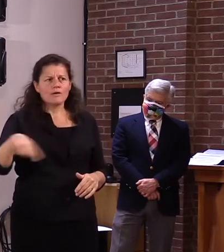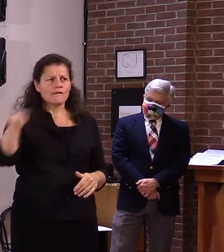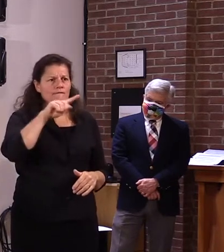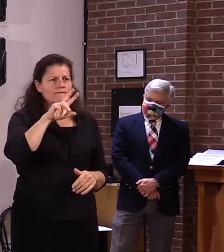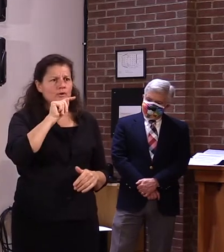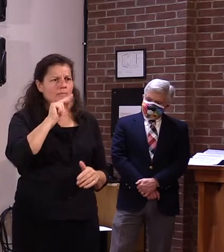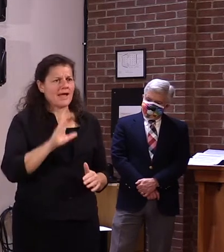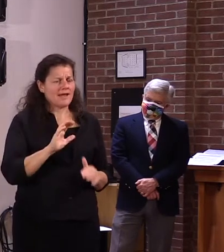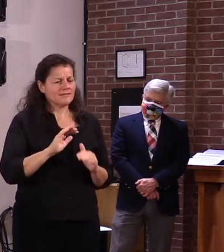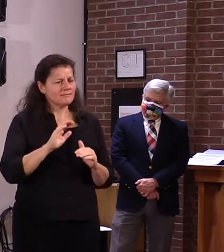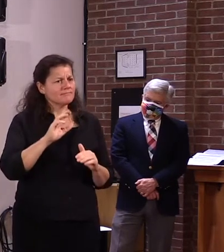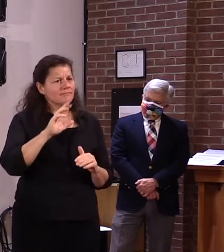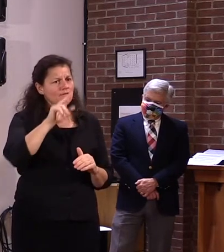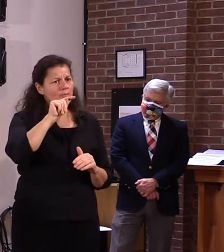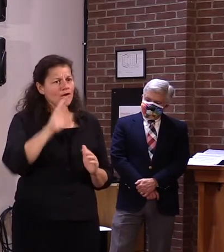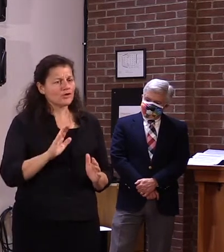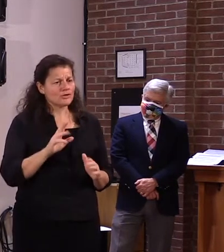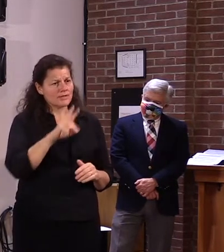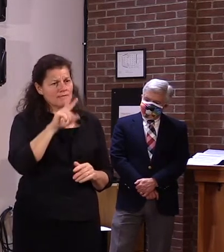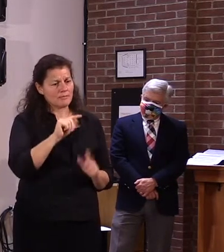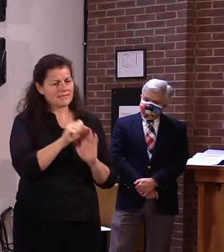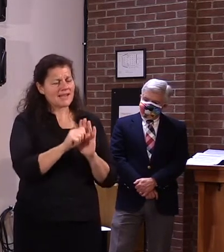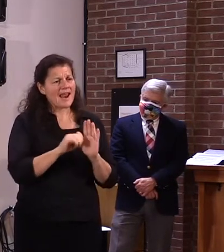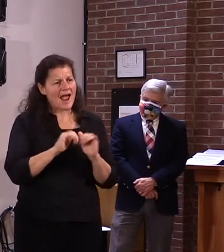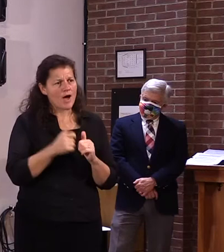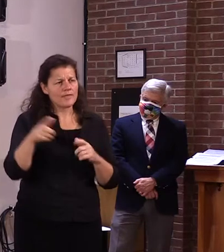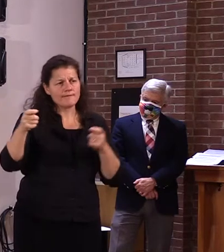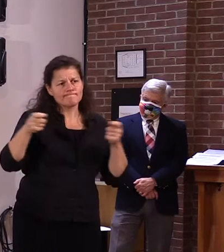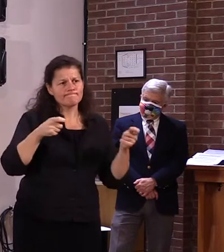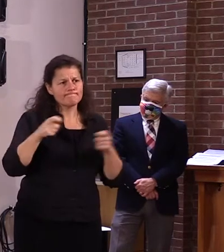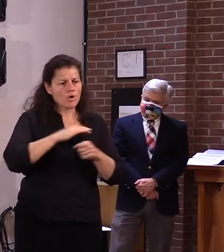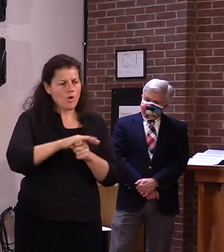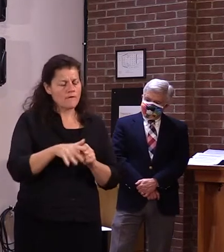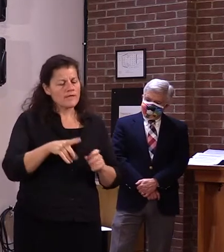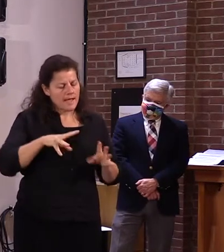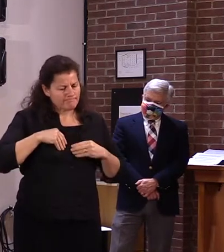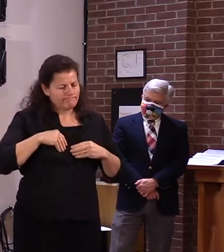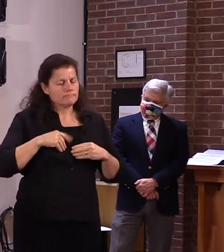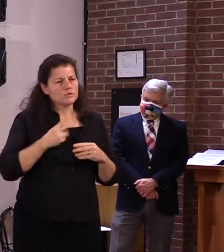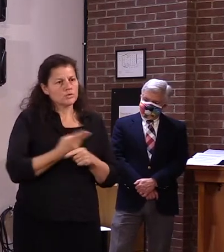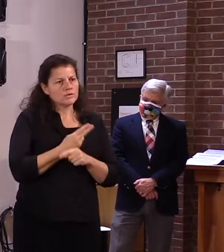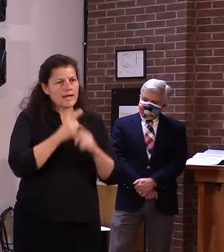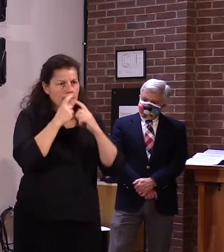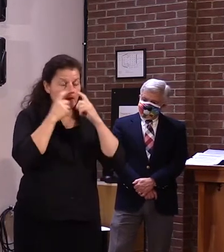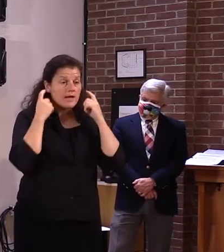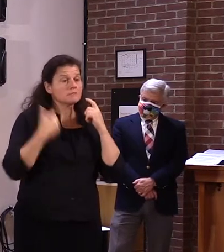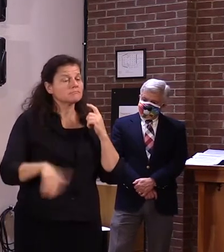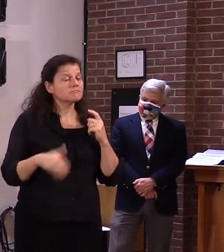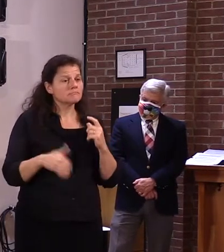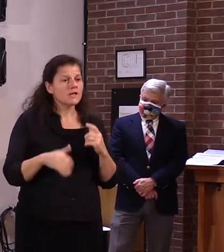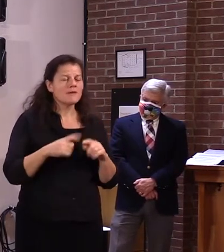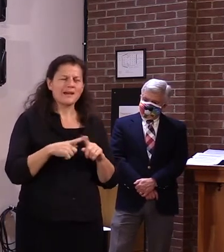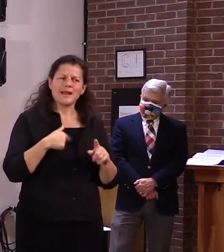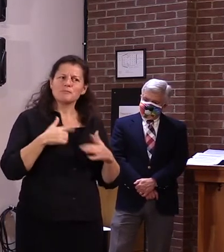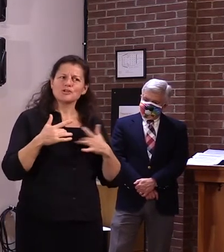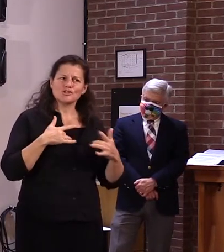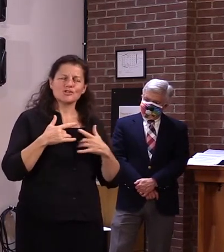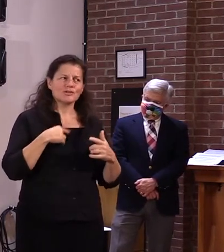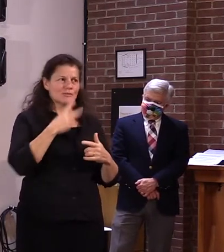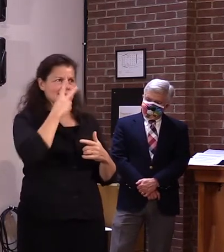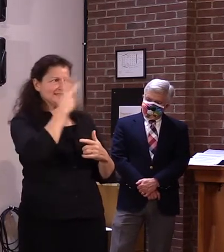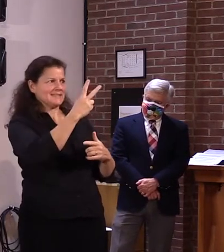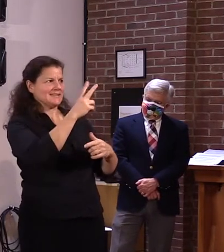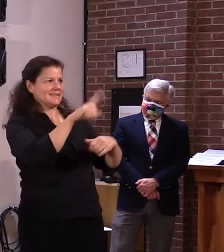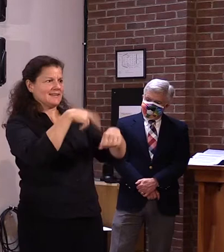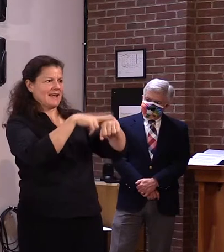they've handled this, Vermonters. But I'm concerned about this division that we're seeing,